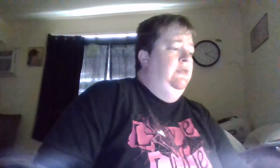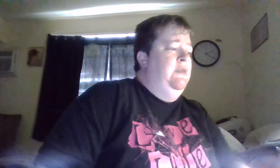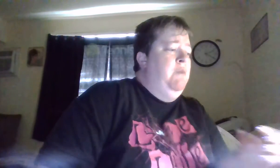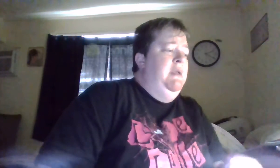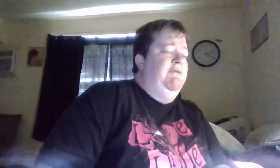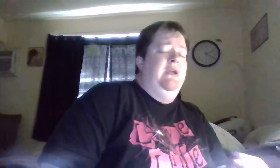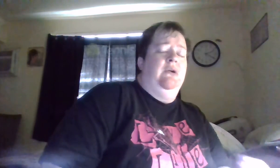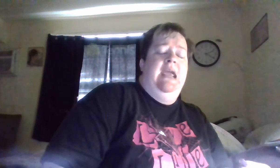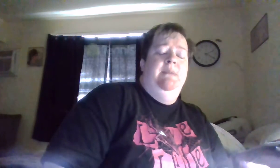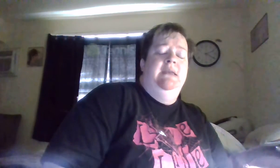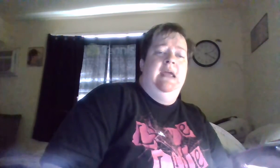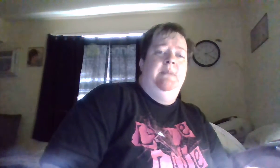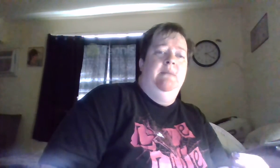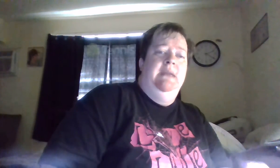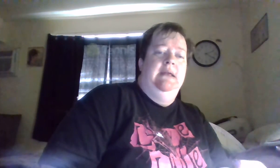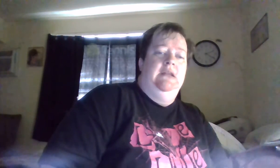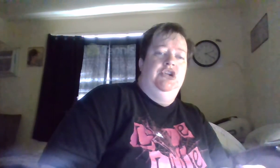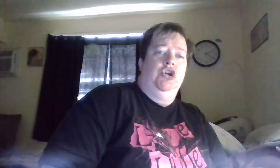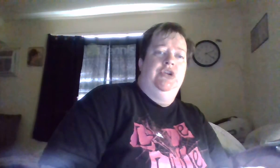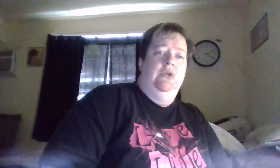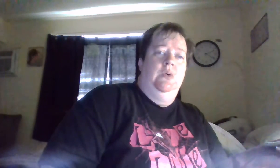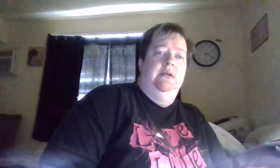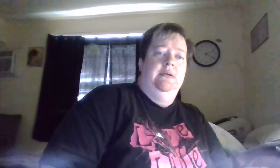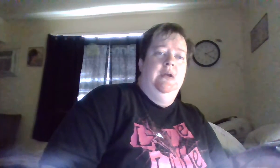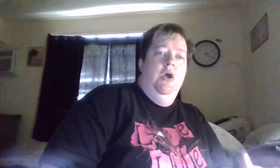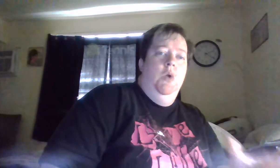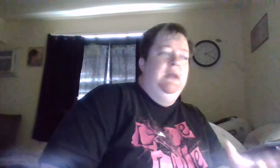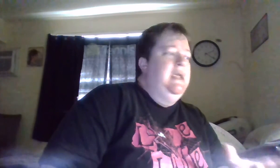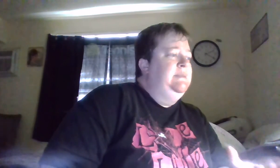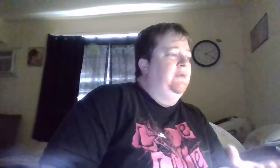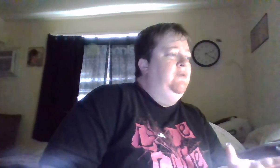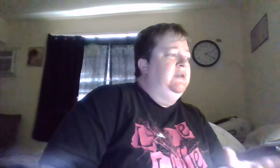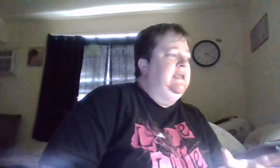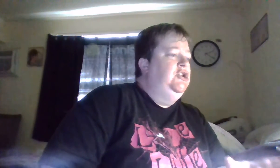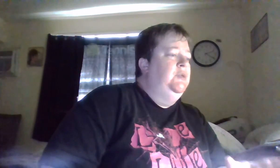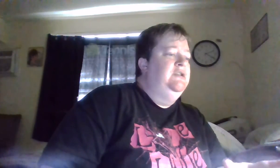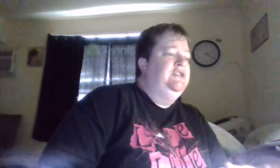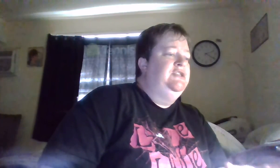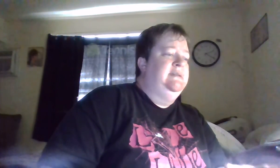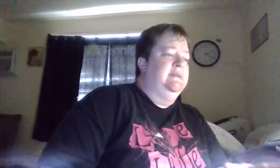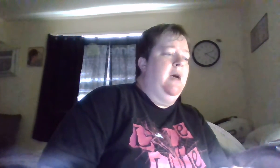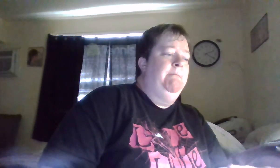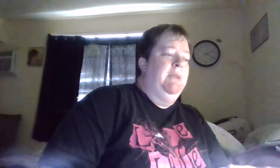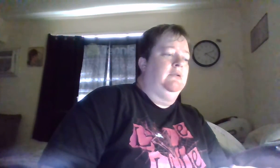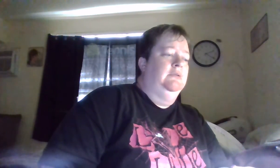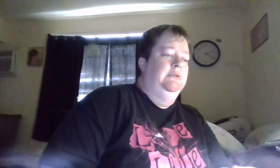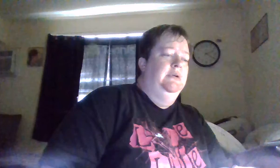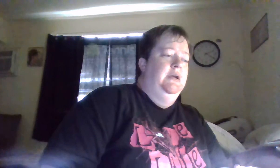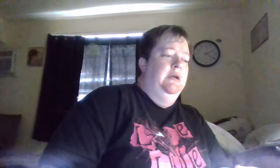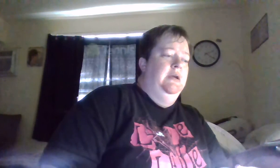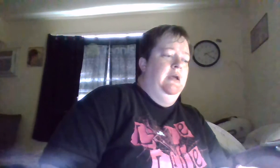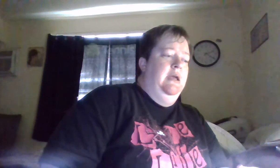the moment fear came into him, he immediately turned to the Lord. When he's before the king doing his duties as cupbearer,